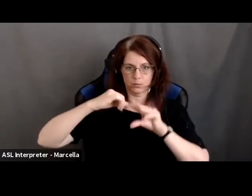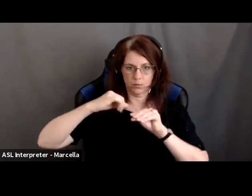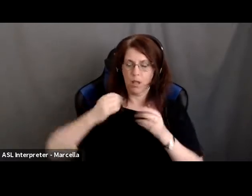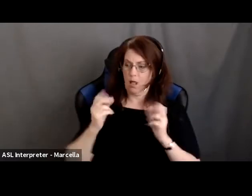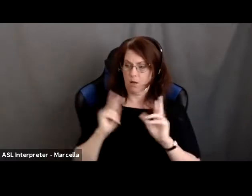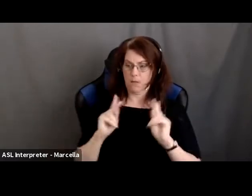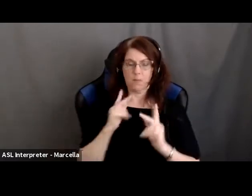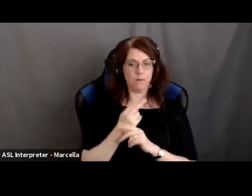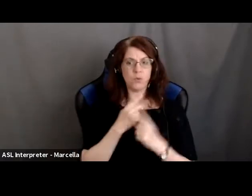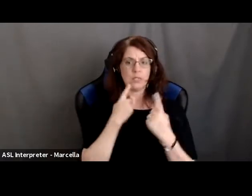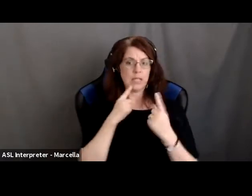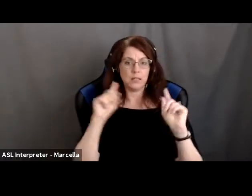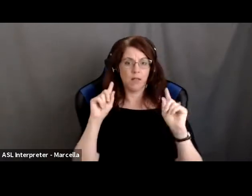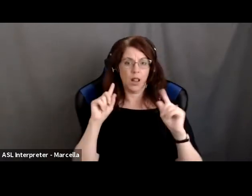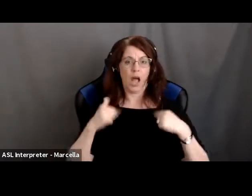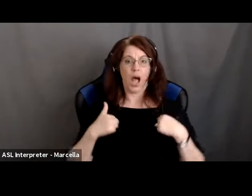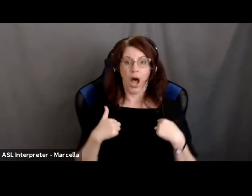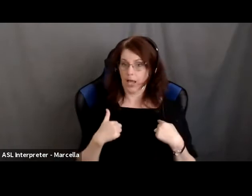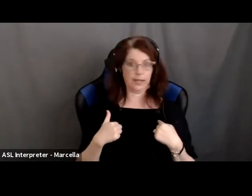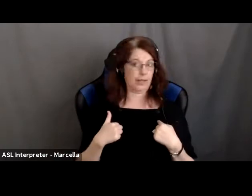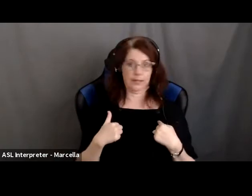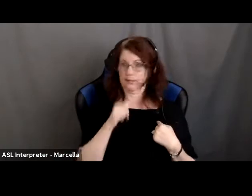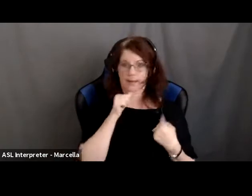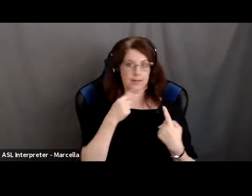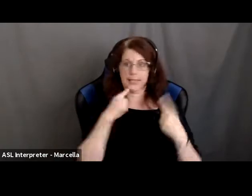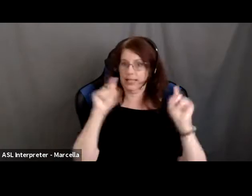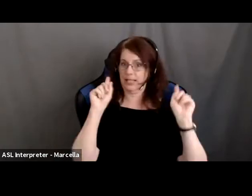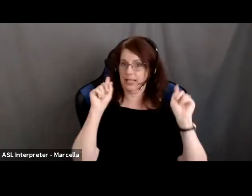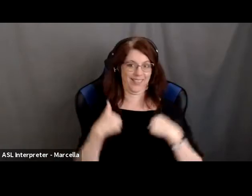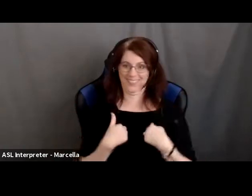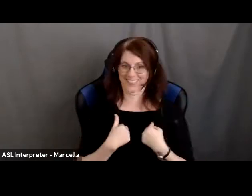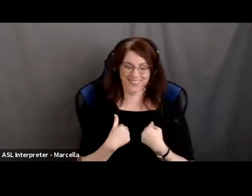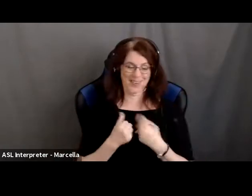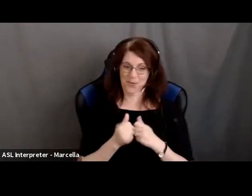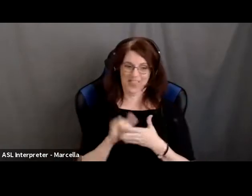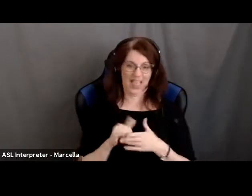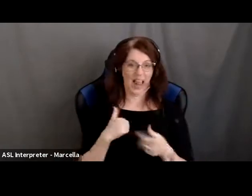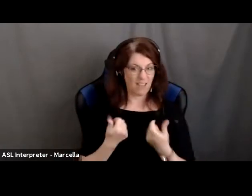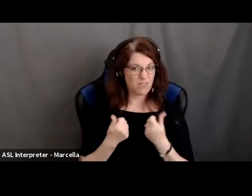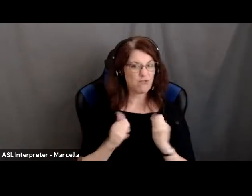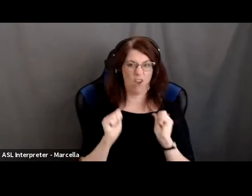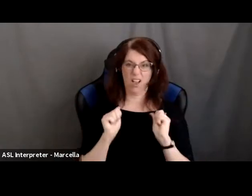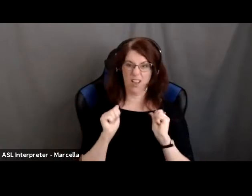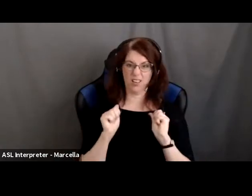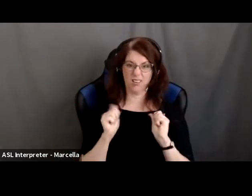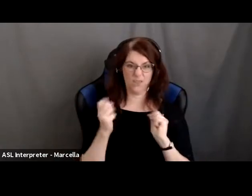have used it successfully. I am not one of those people that have used it successfully. I've tried this. We would